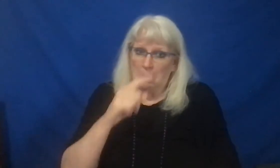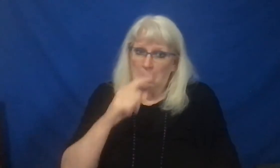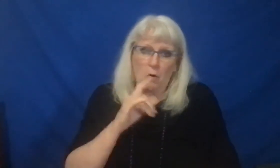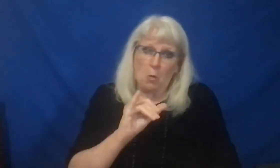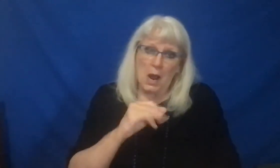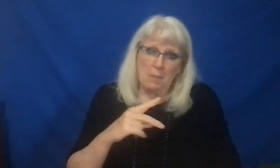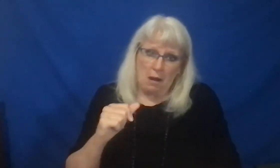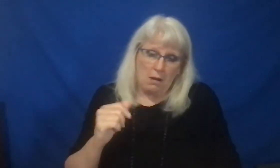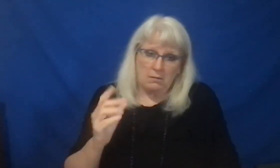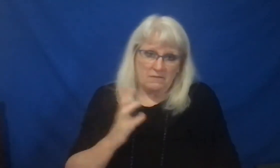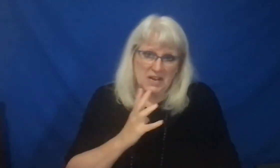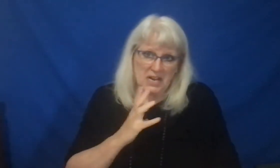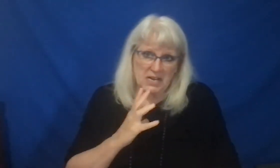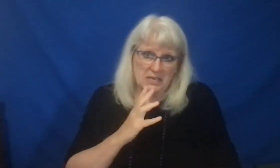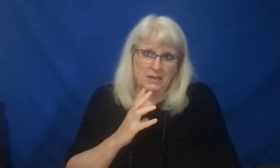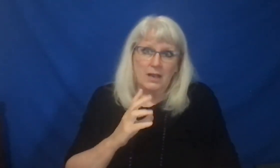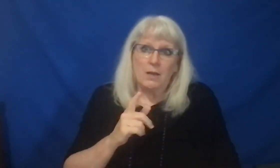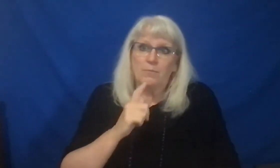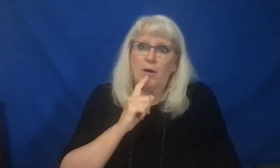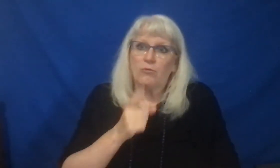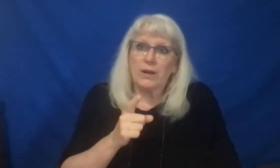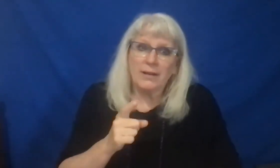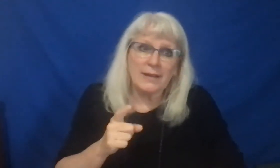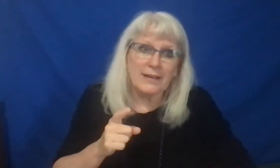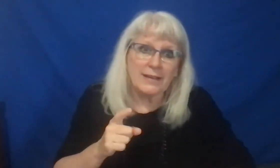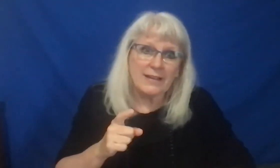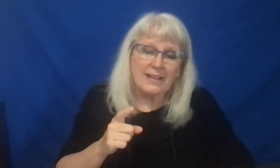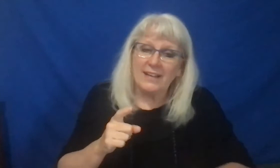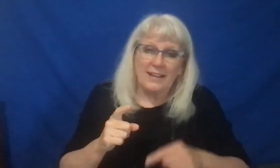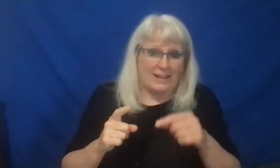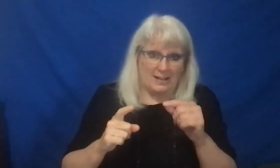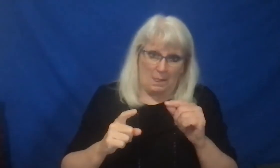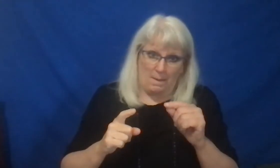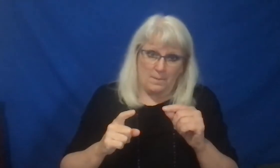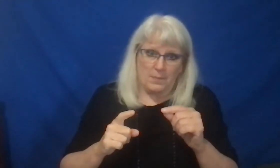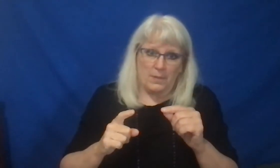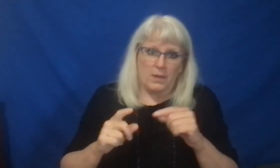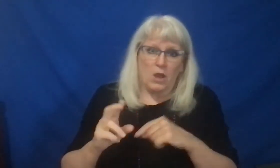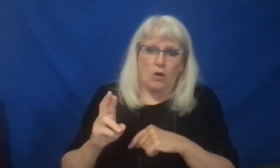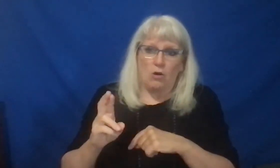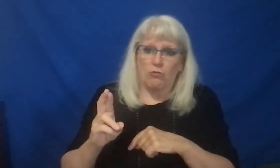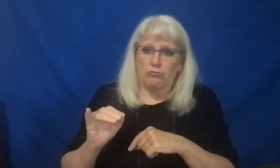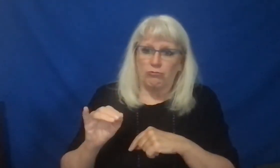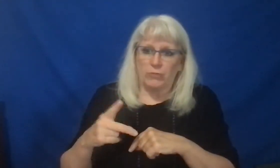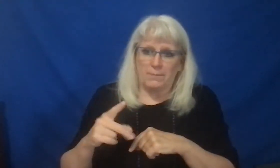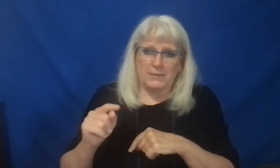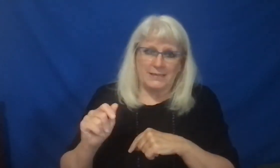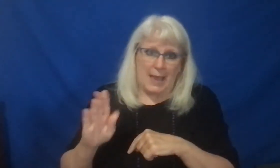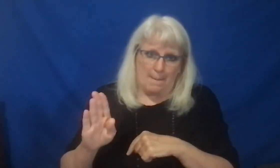up, really getting to do the last couple of years is work on RIPTAB. That's our really cool, fun acronym.